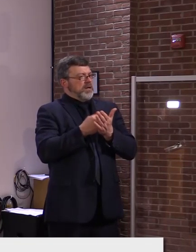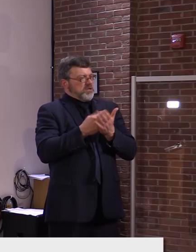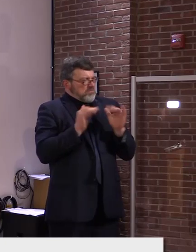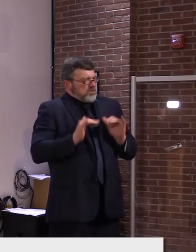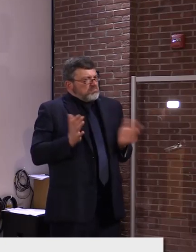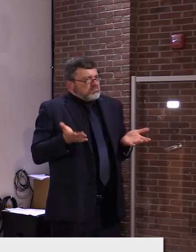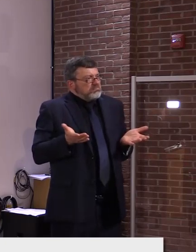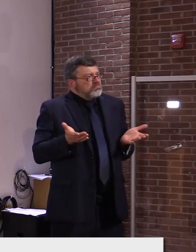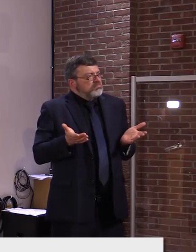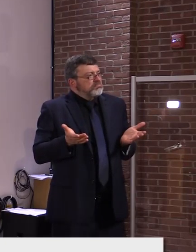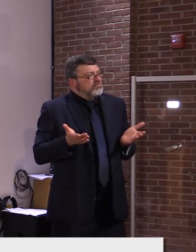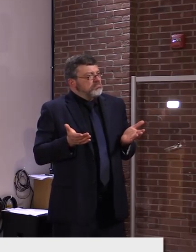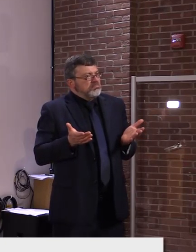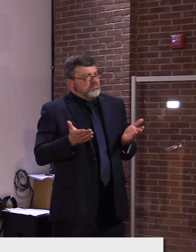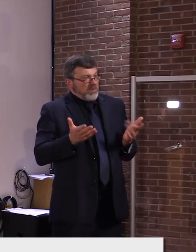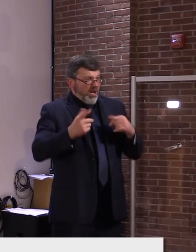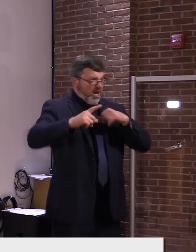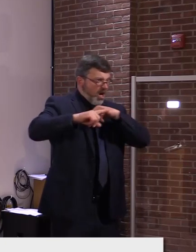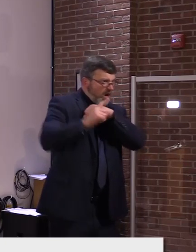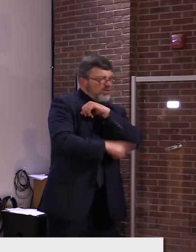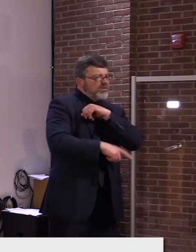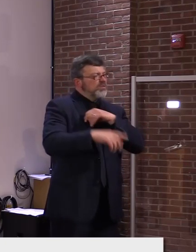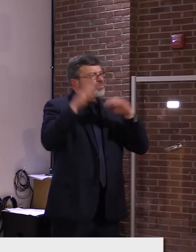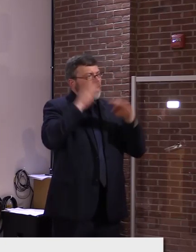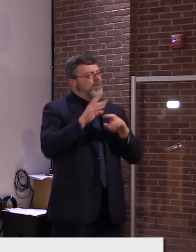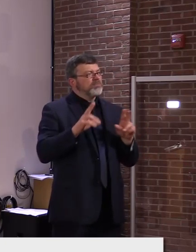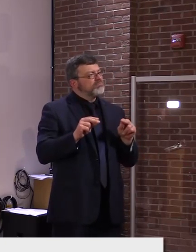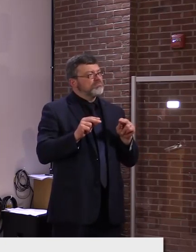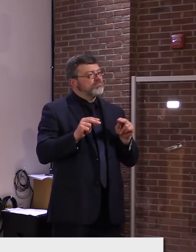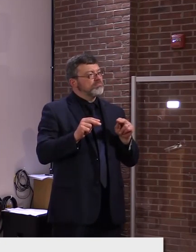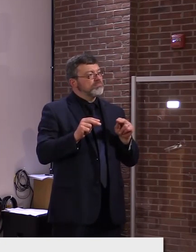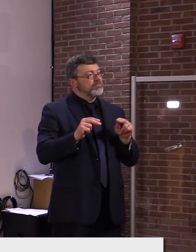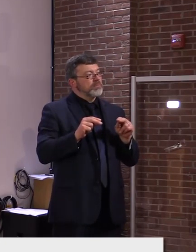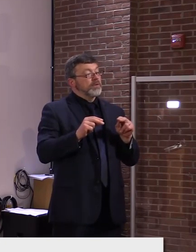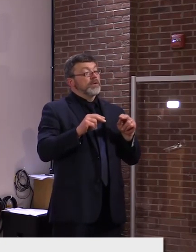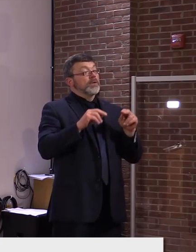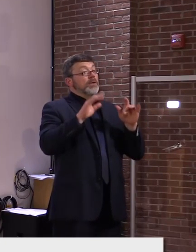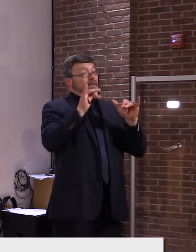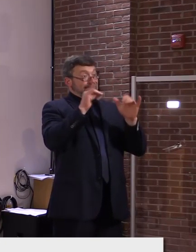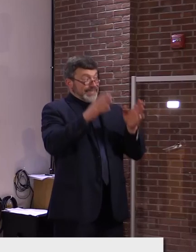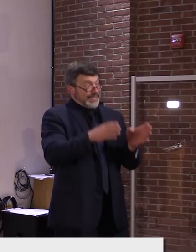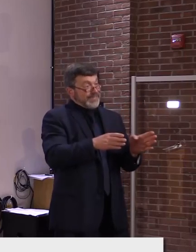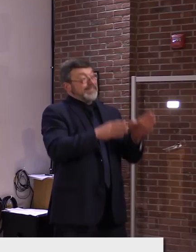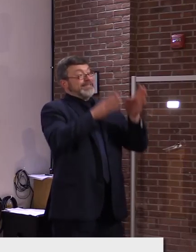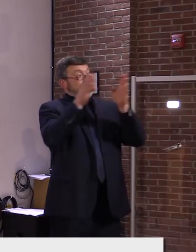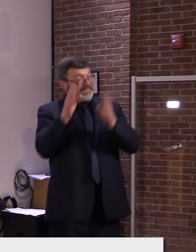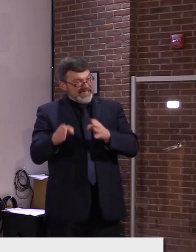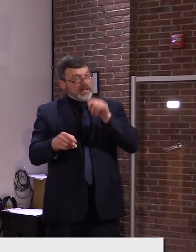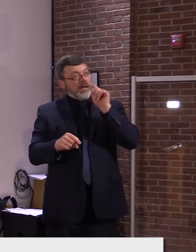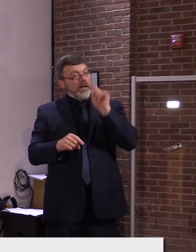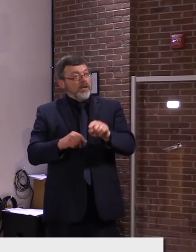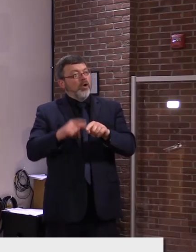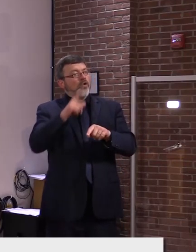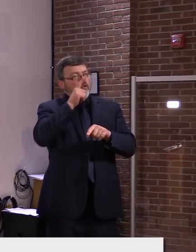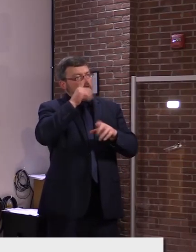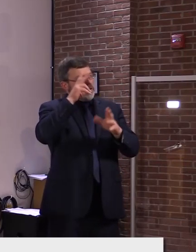Good. And one more question. Dr. Levine earlier was speaking about